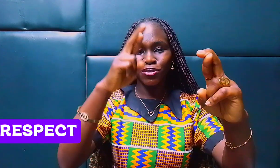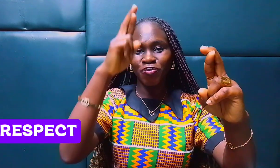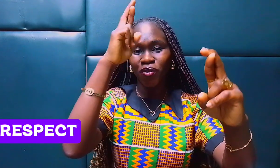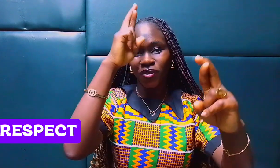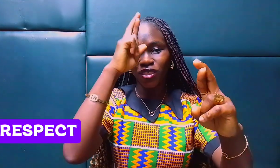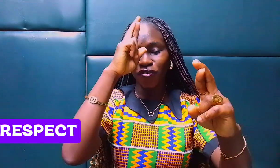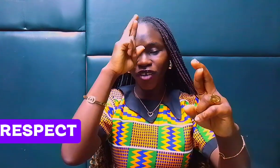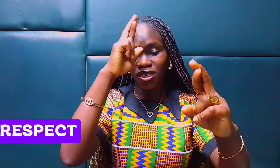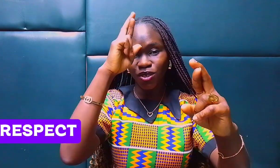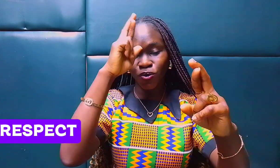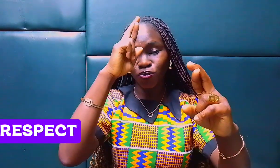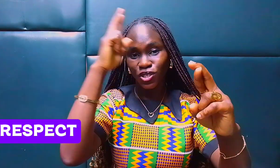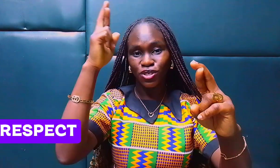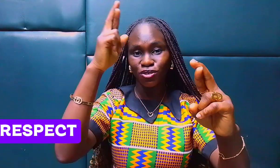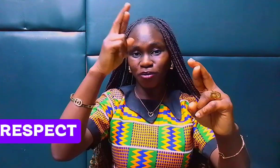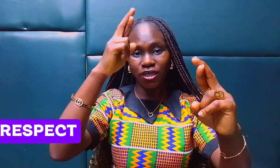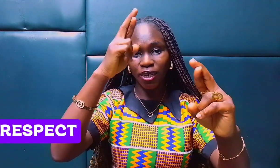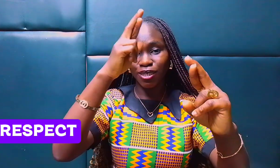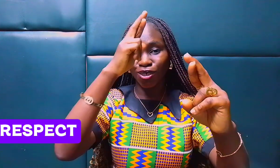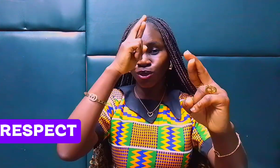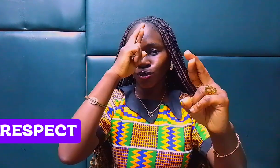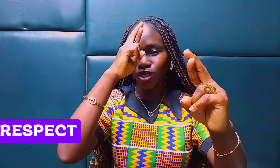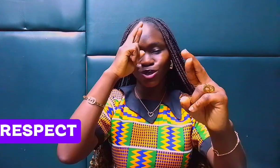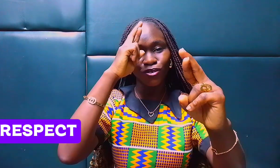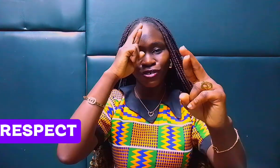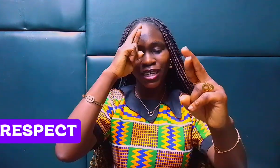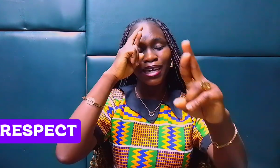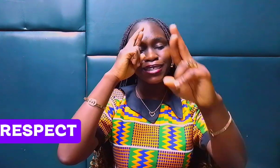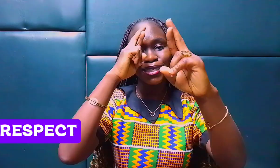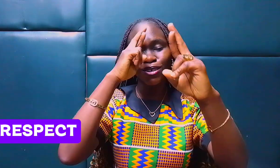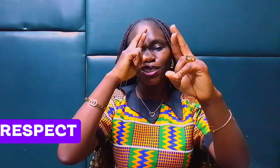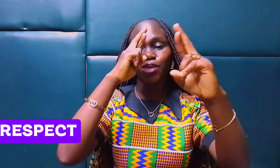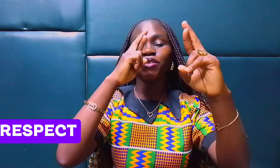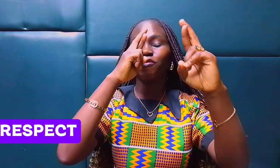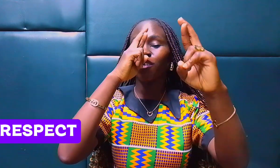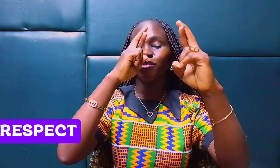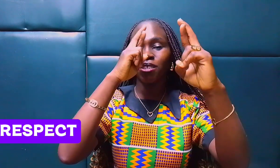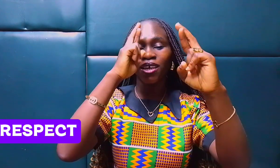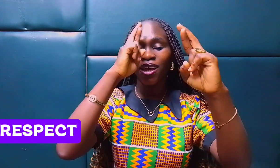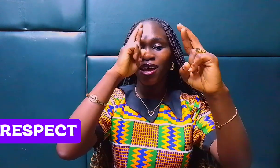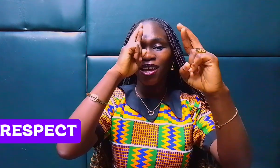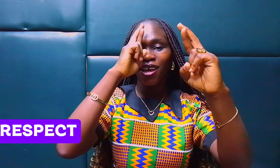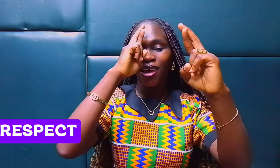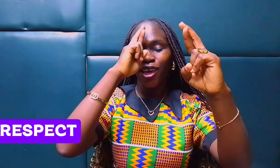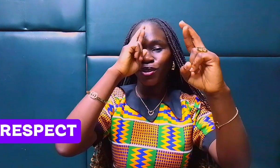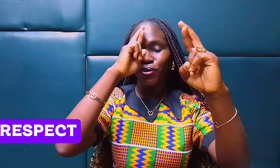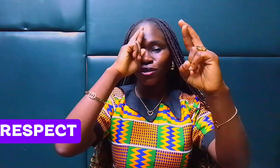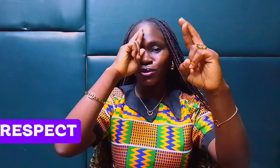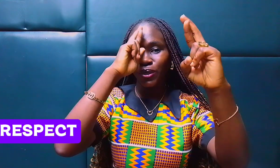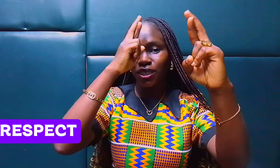So the first one, which is your dominant hand, is closer to your forehead, and the second is a bit far from it, and you're doing